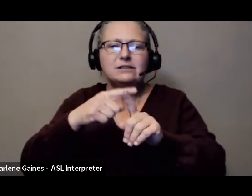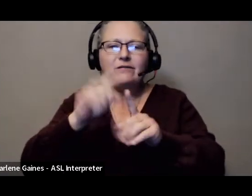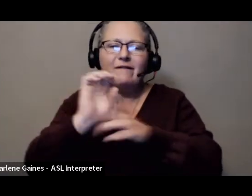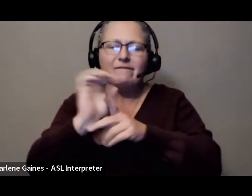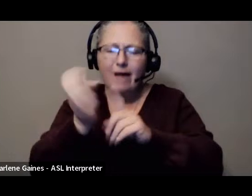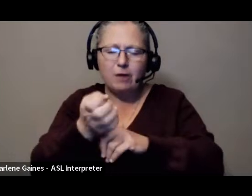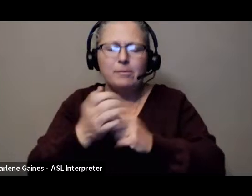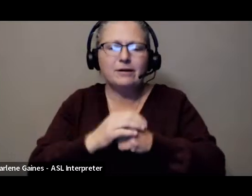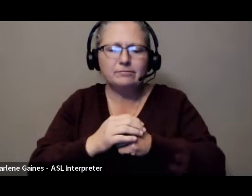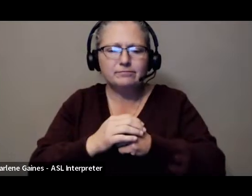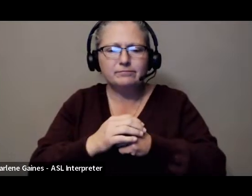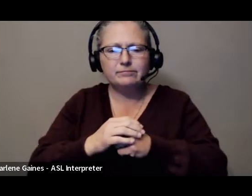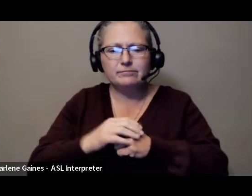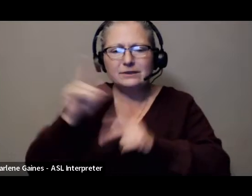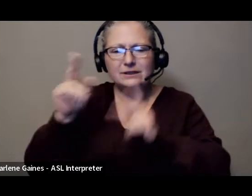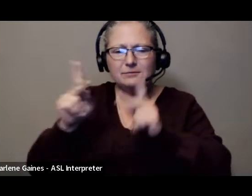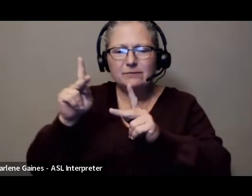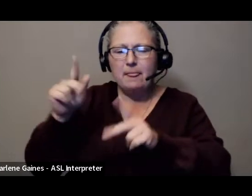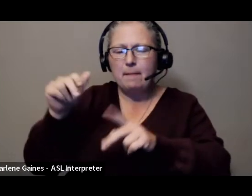Thank you for your comment.